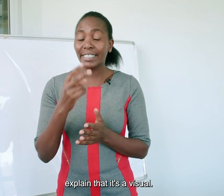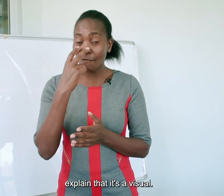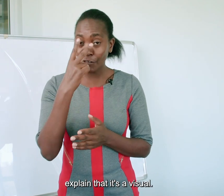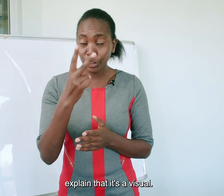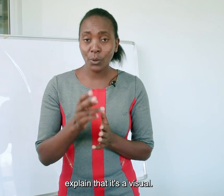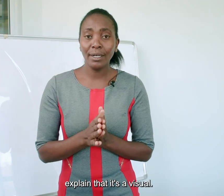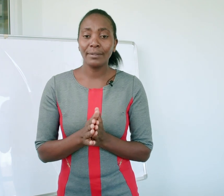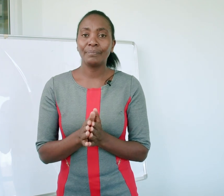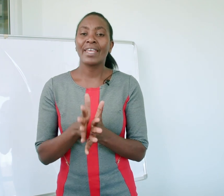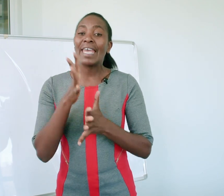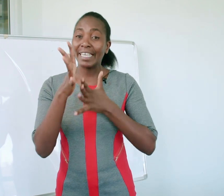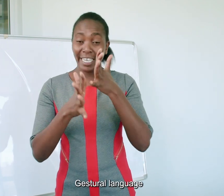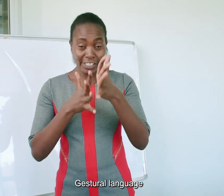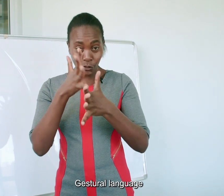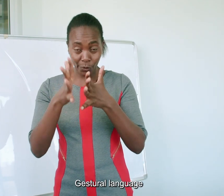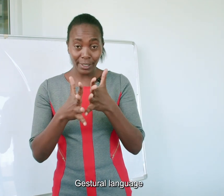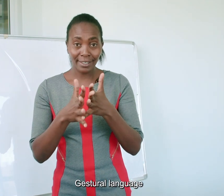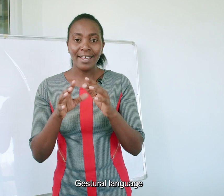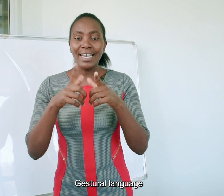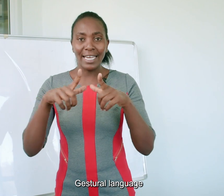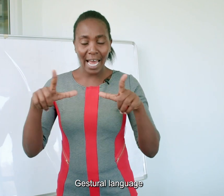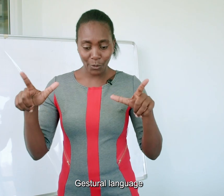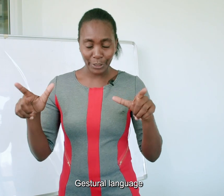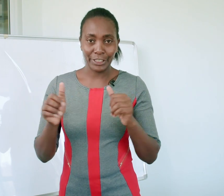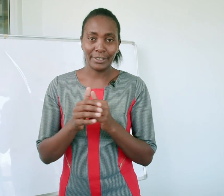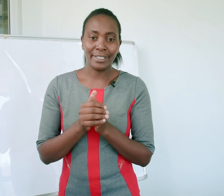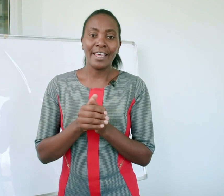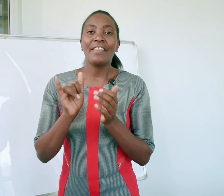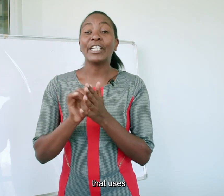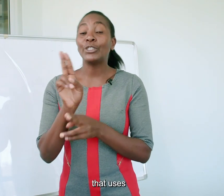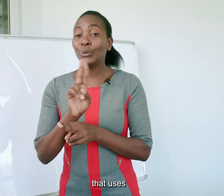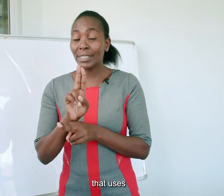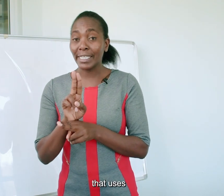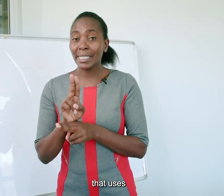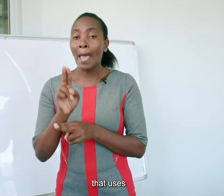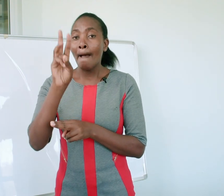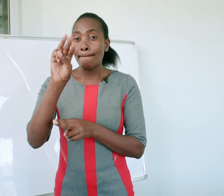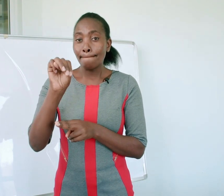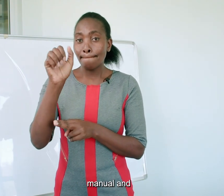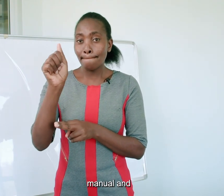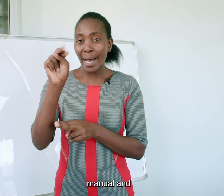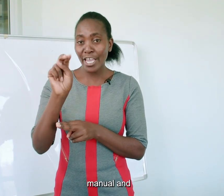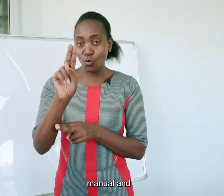a visual gestural language that uses